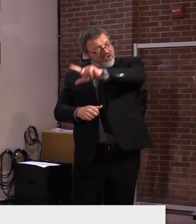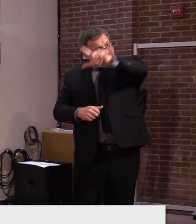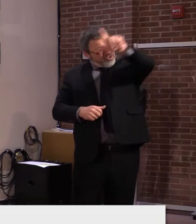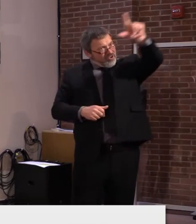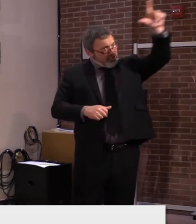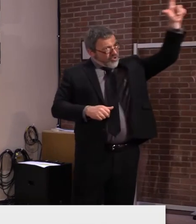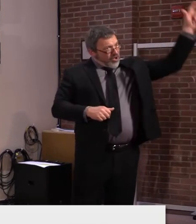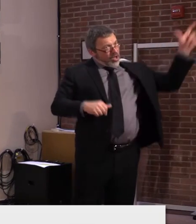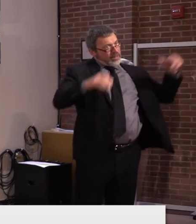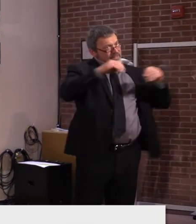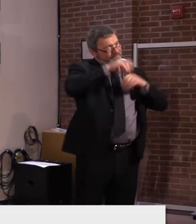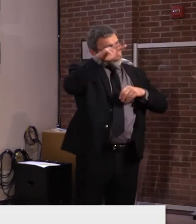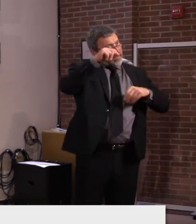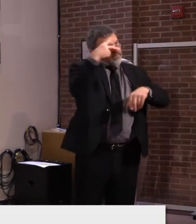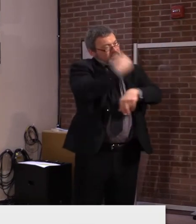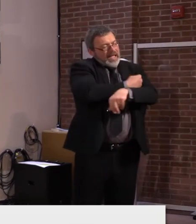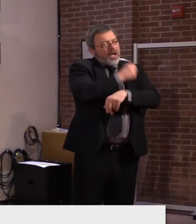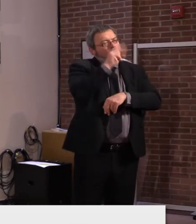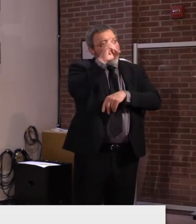students within their school system.